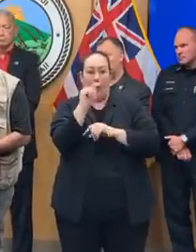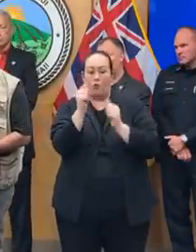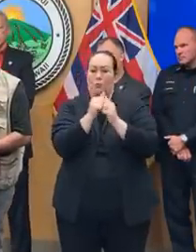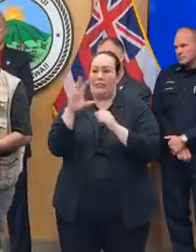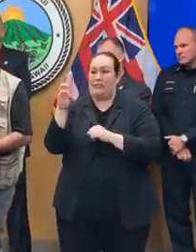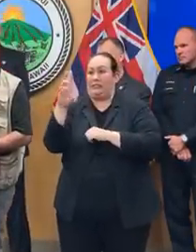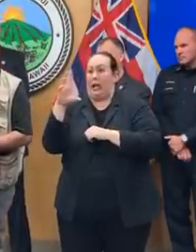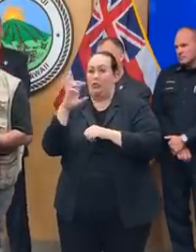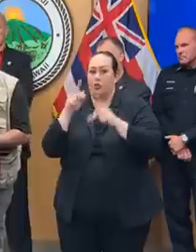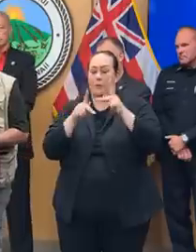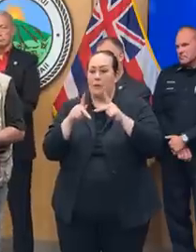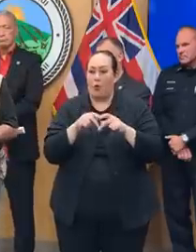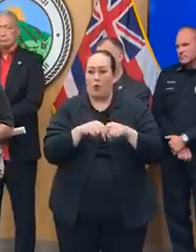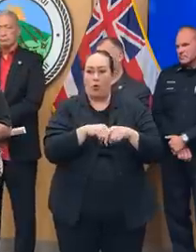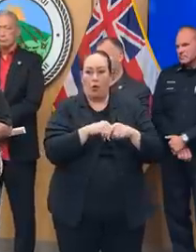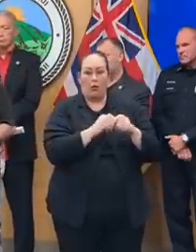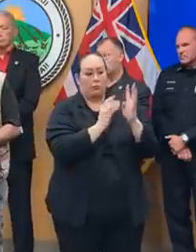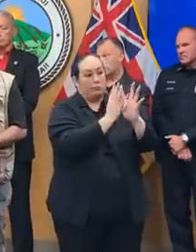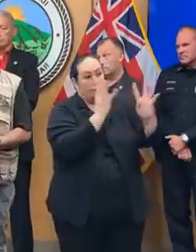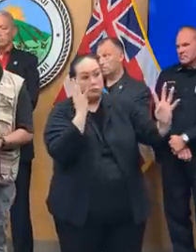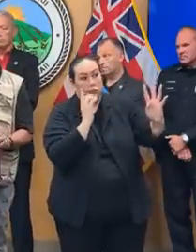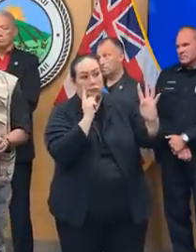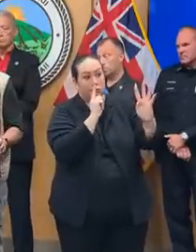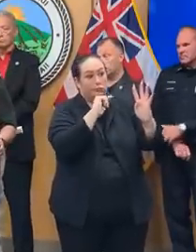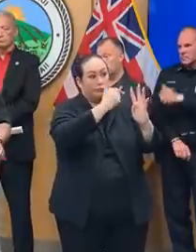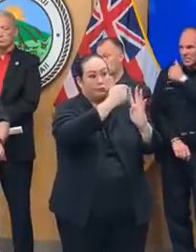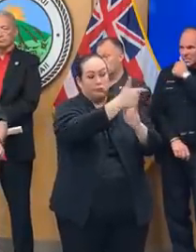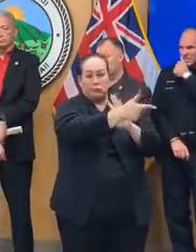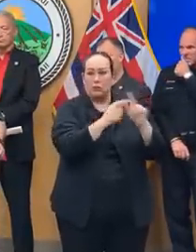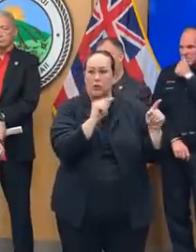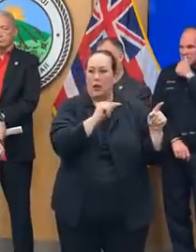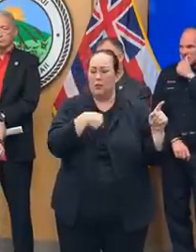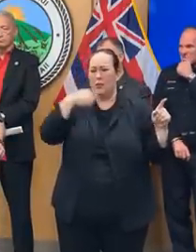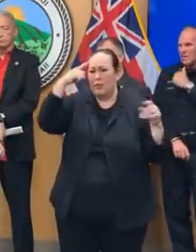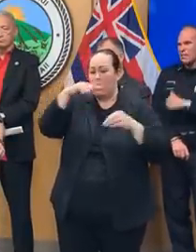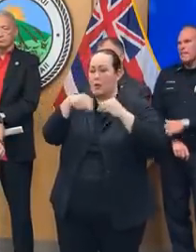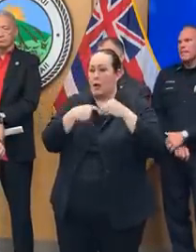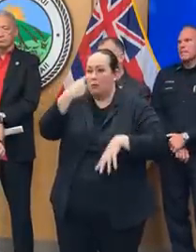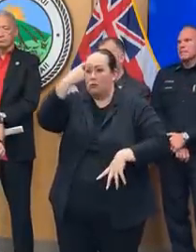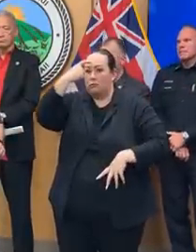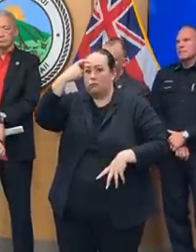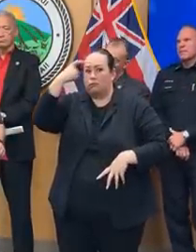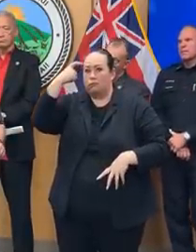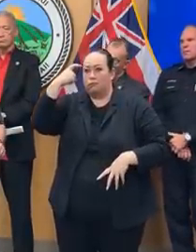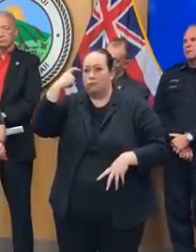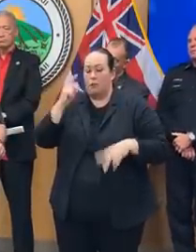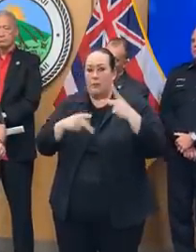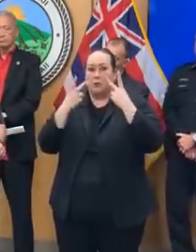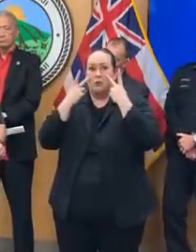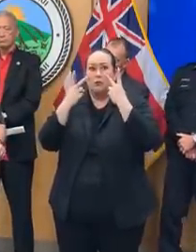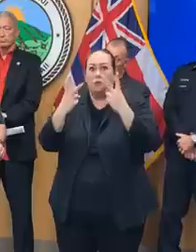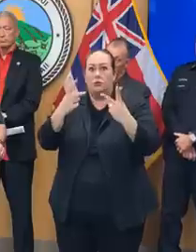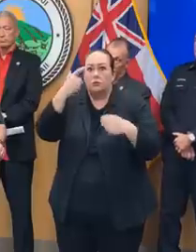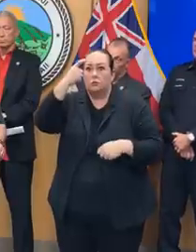friends. Instead, and think of the trauma that folks have been through